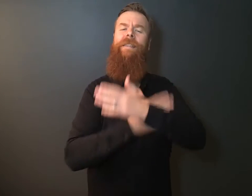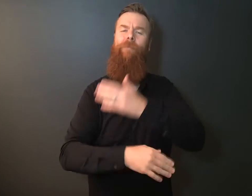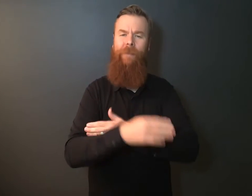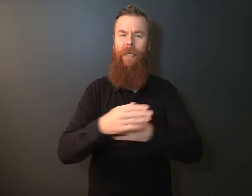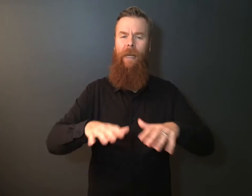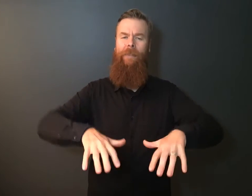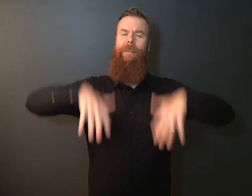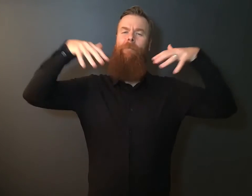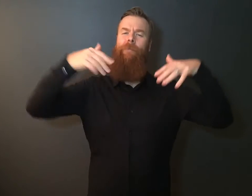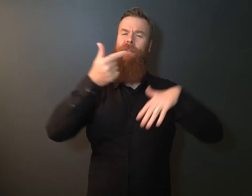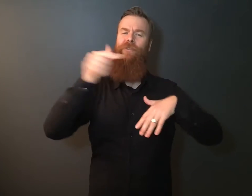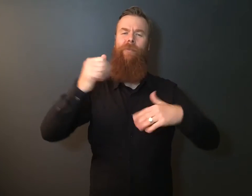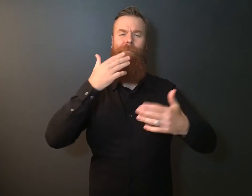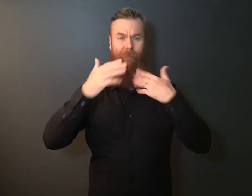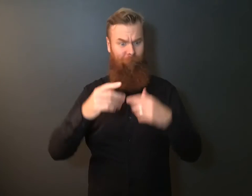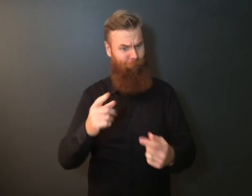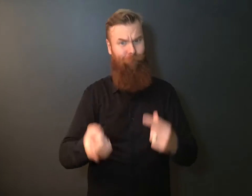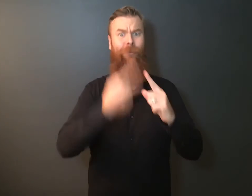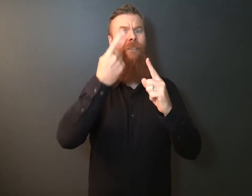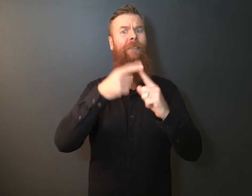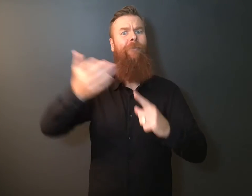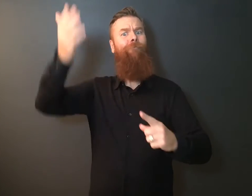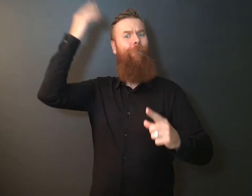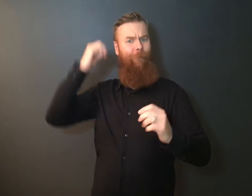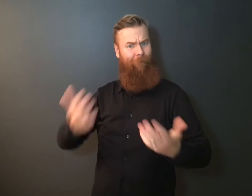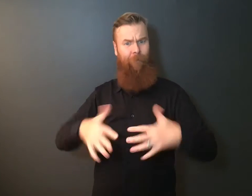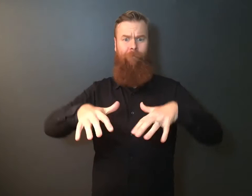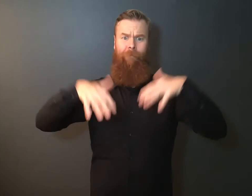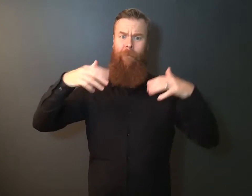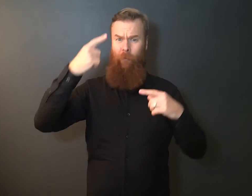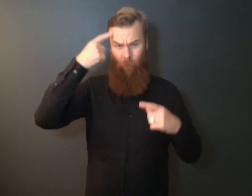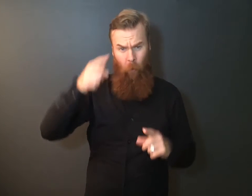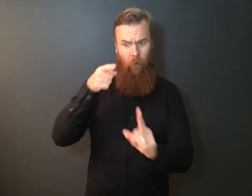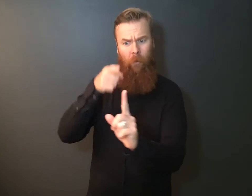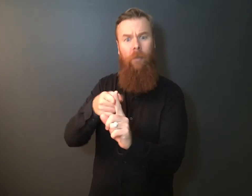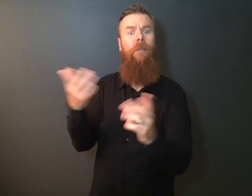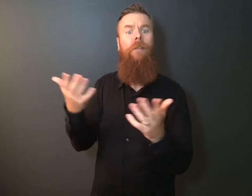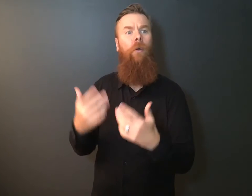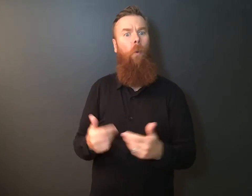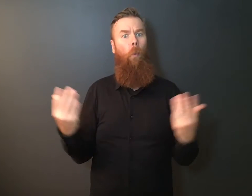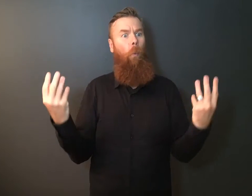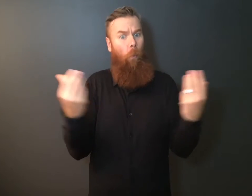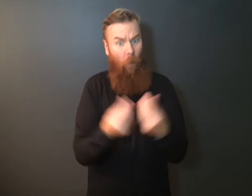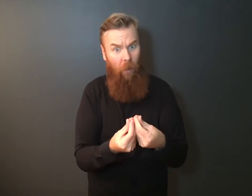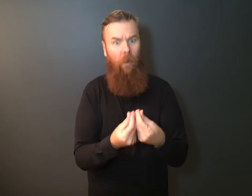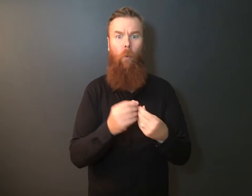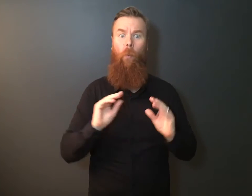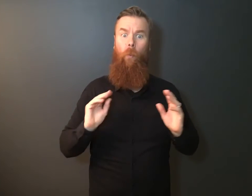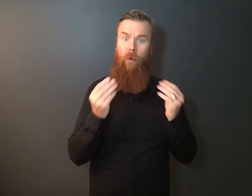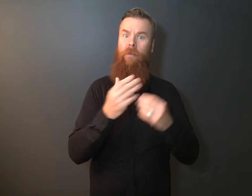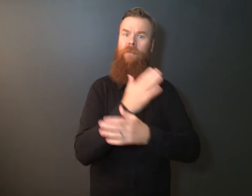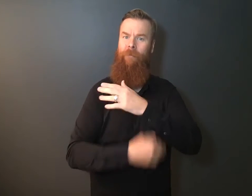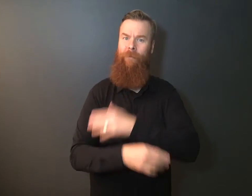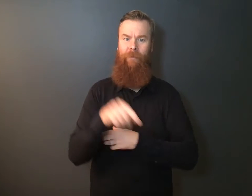summit for, by, and with youth with disabilities. It was a virtual world tour